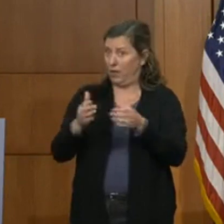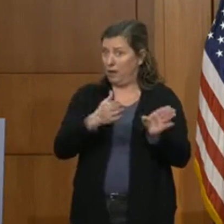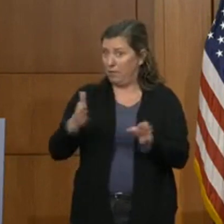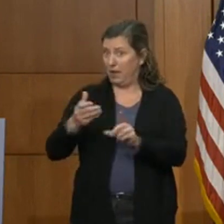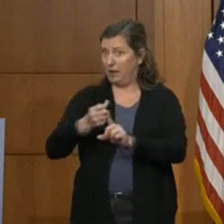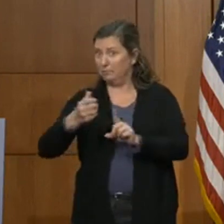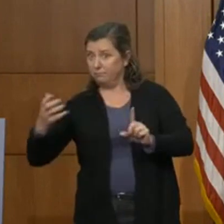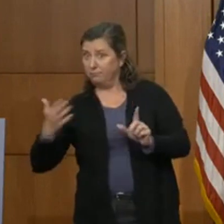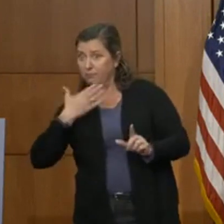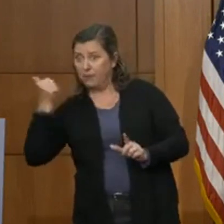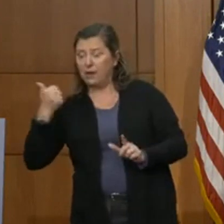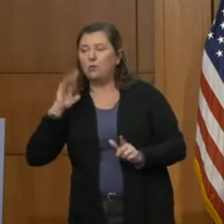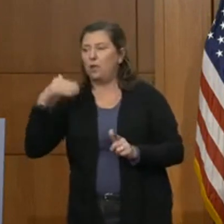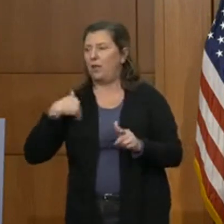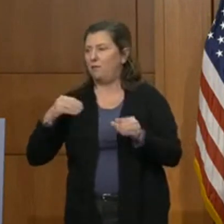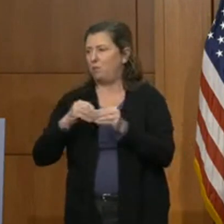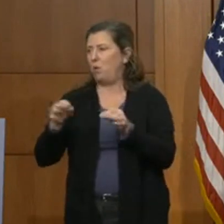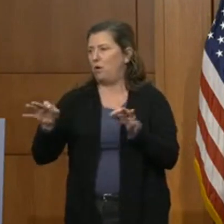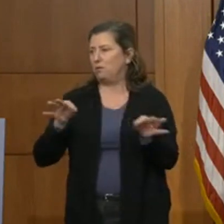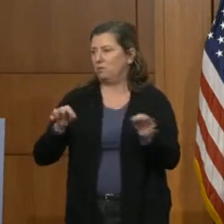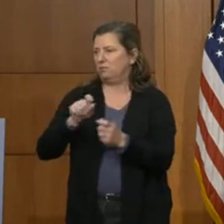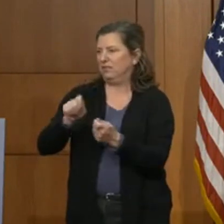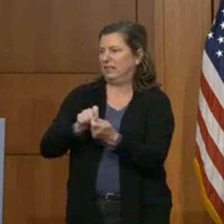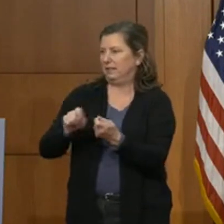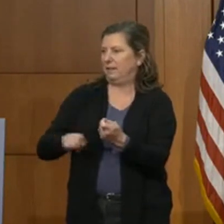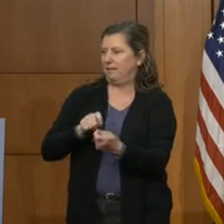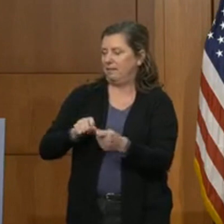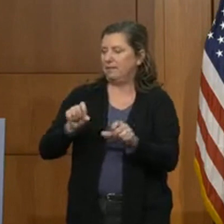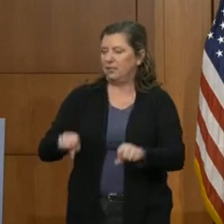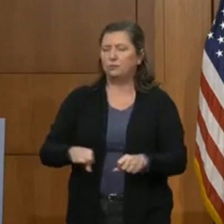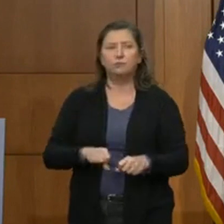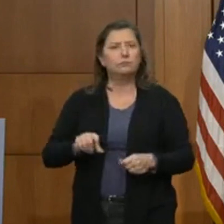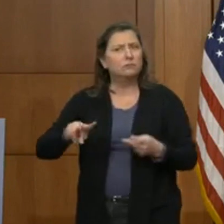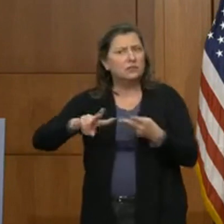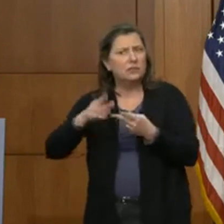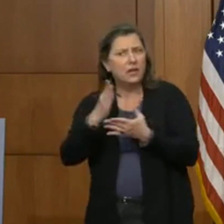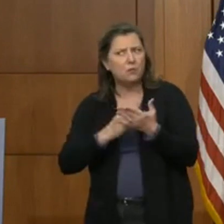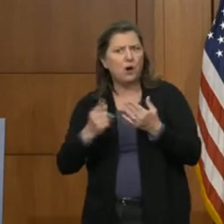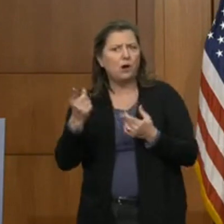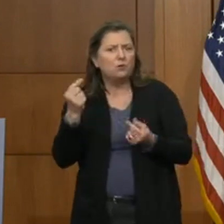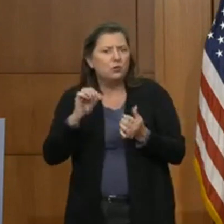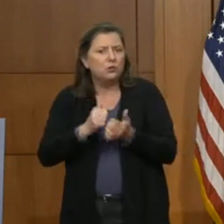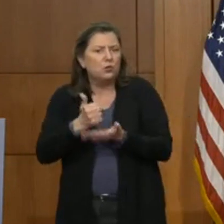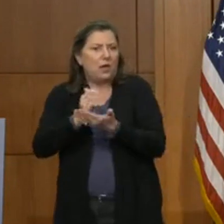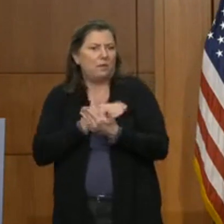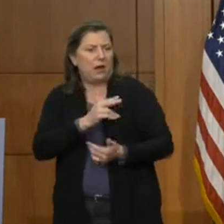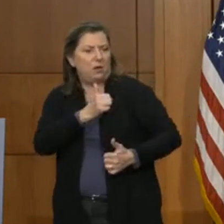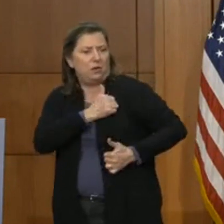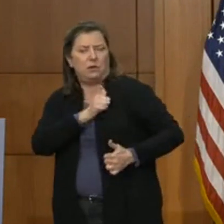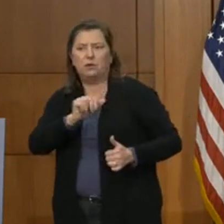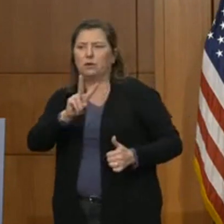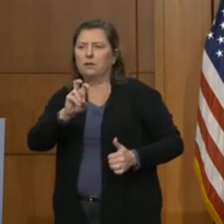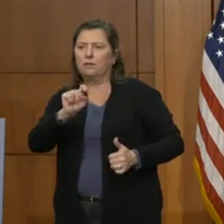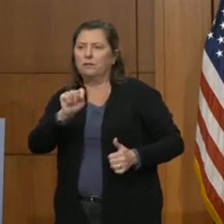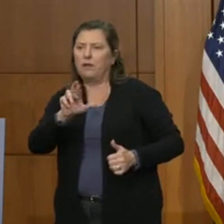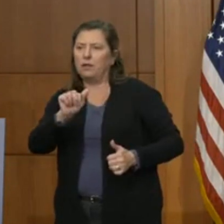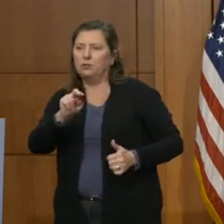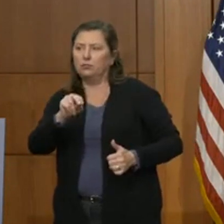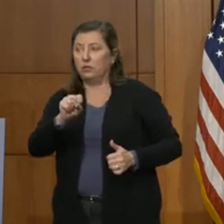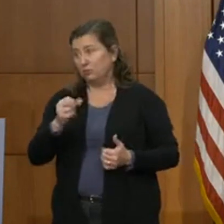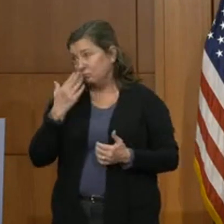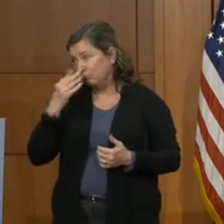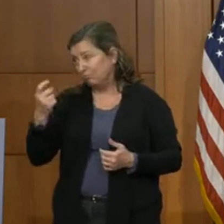that. And the second part of the question was, what are we doing to help our veterans? And I appreciate that question, especially as a